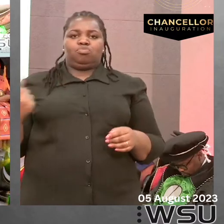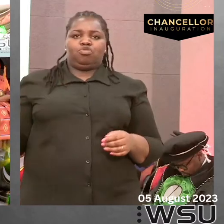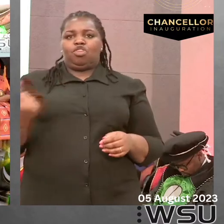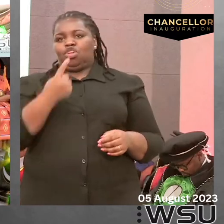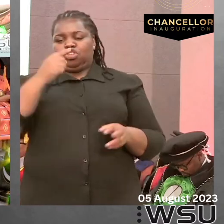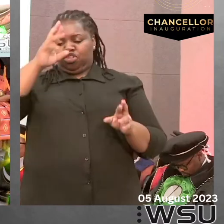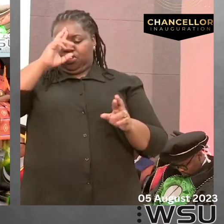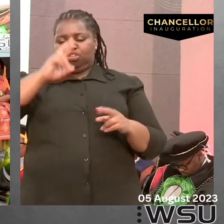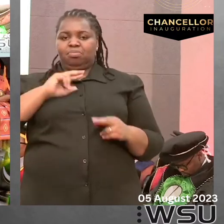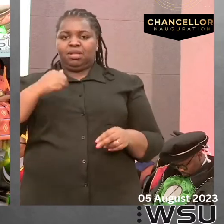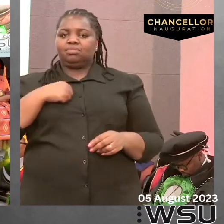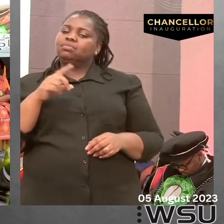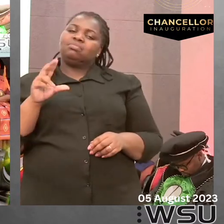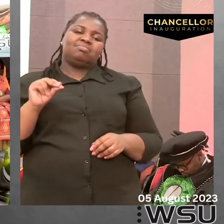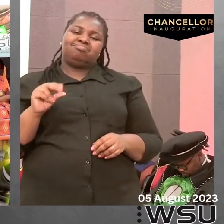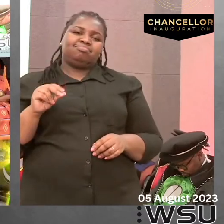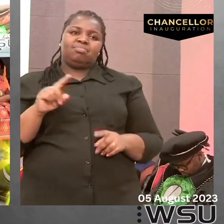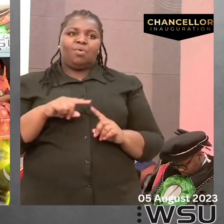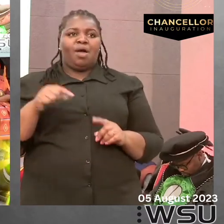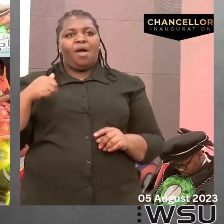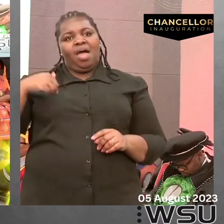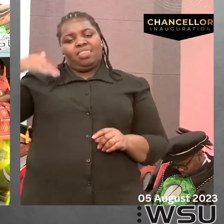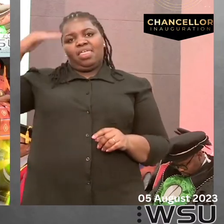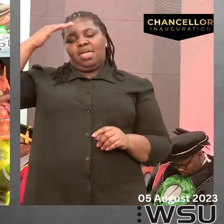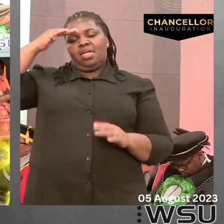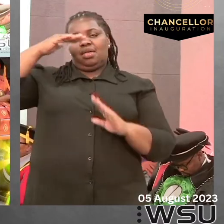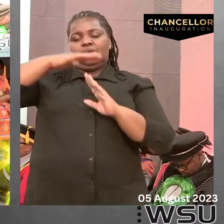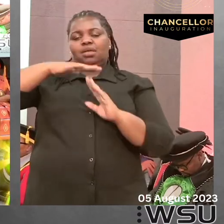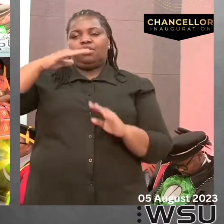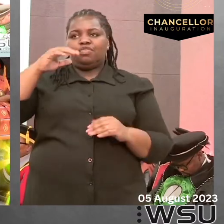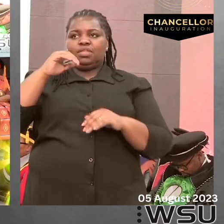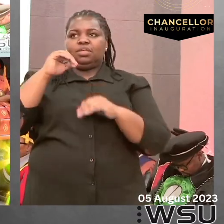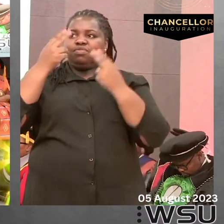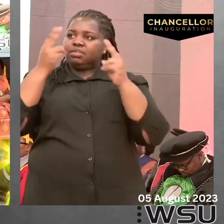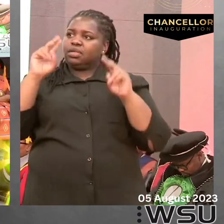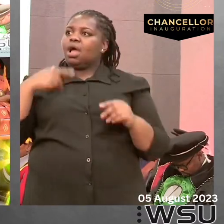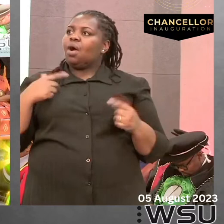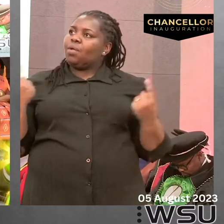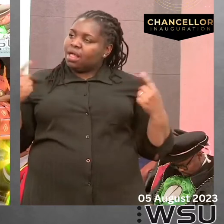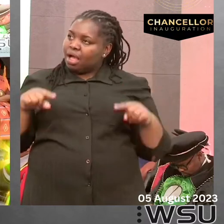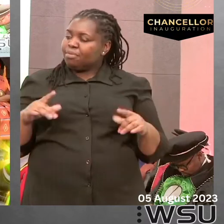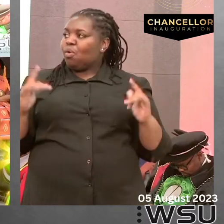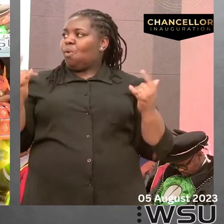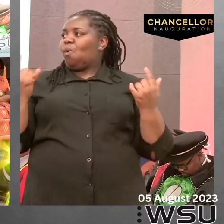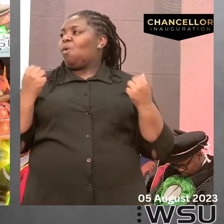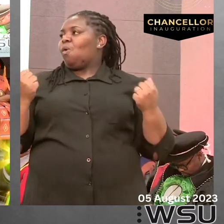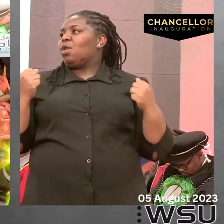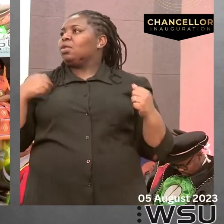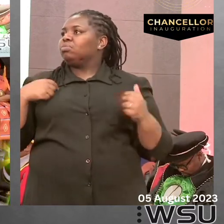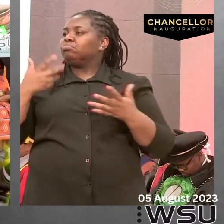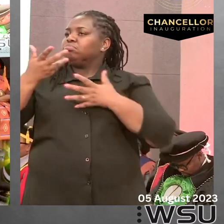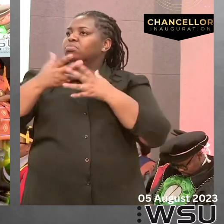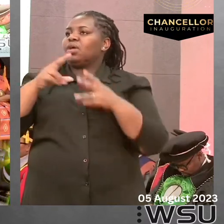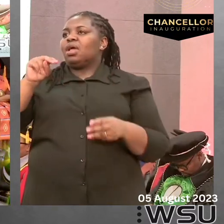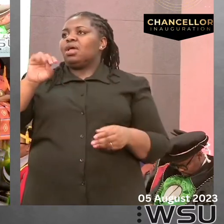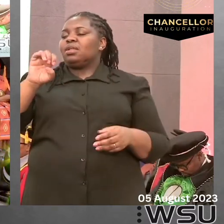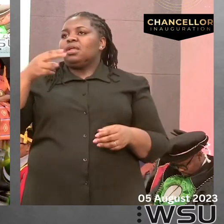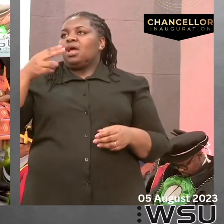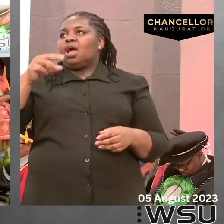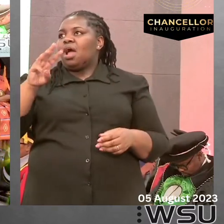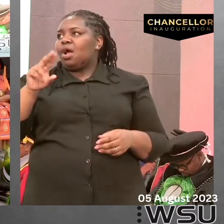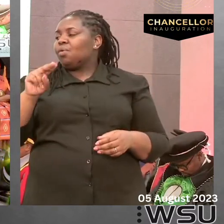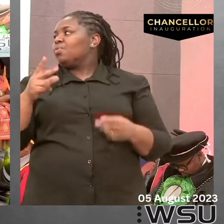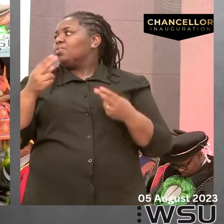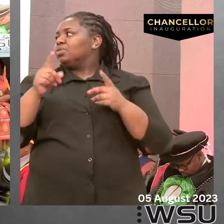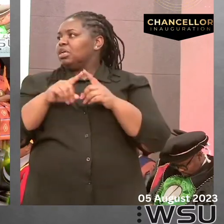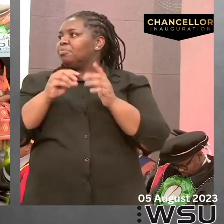respect me, because I was the head of the university, respect me. I would come to this hall to engage Nehao, to engage the students,